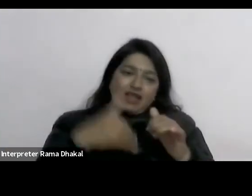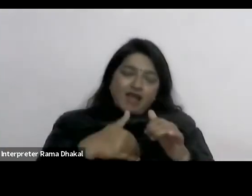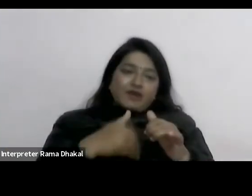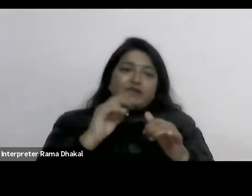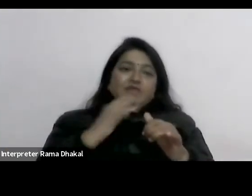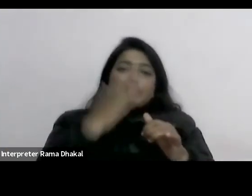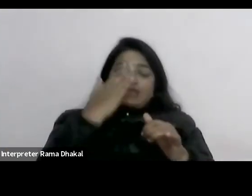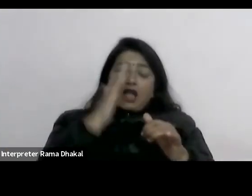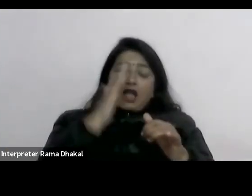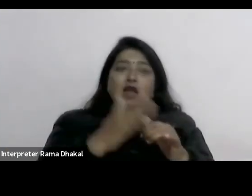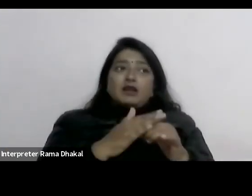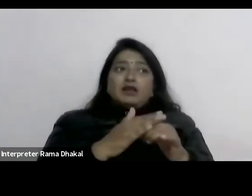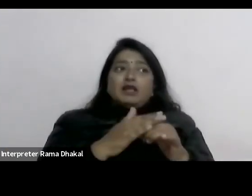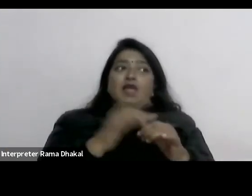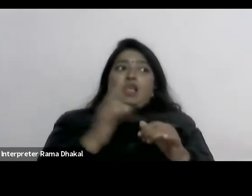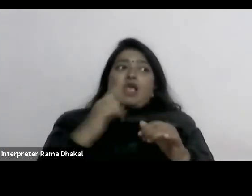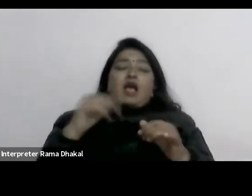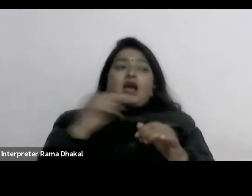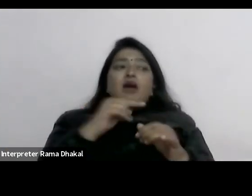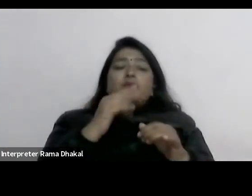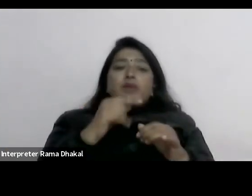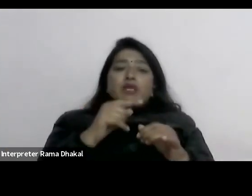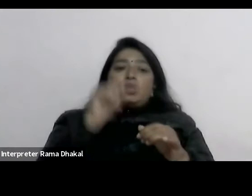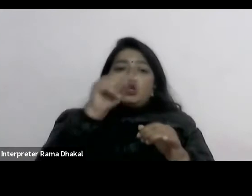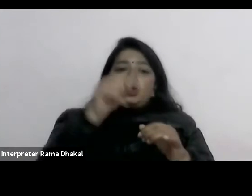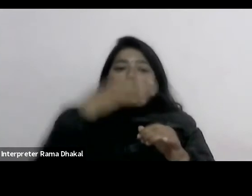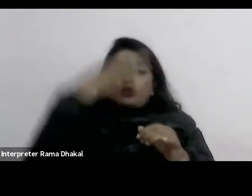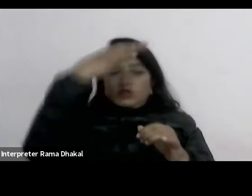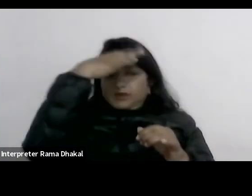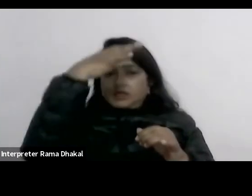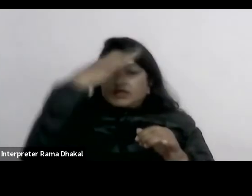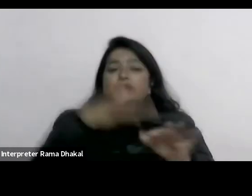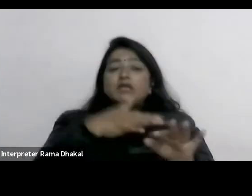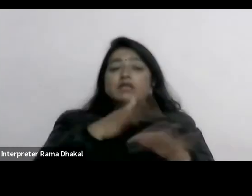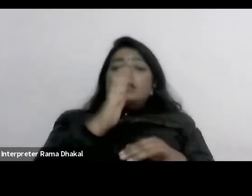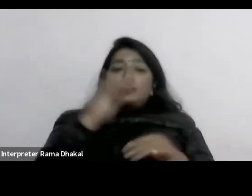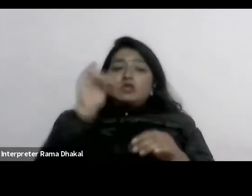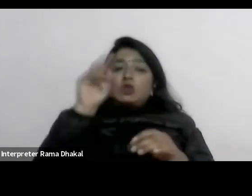but it decided to include. So there were all these problematic things.